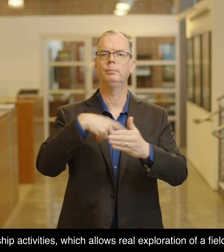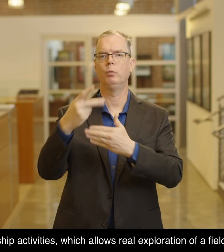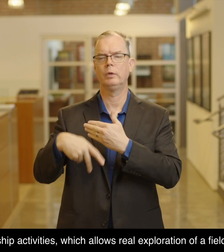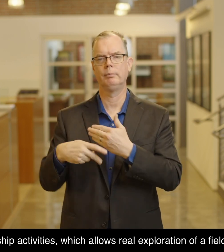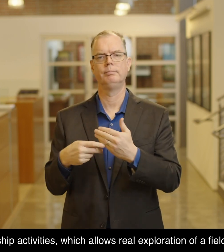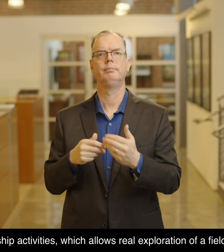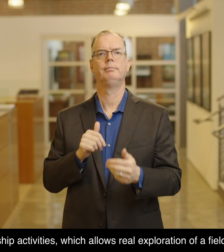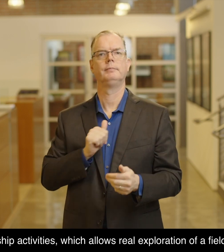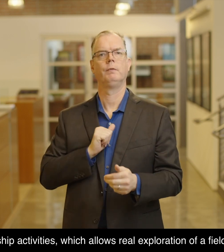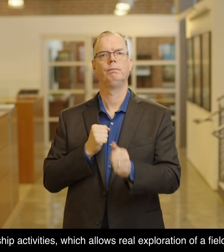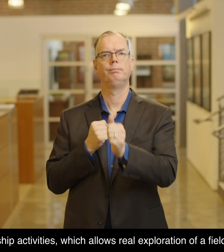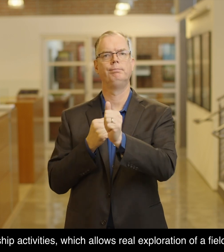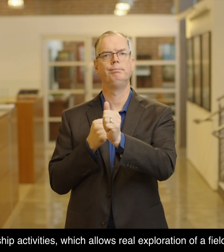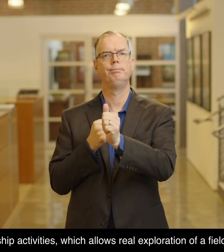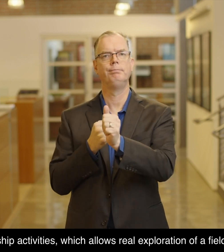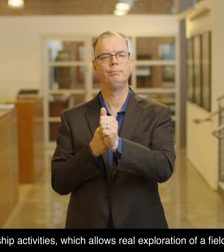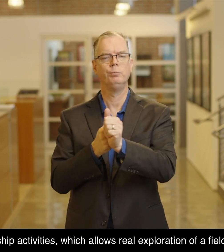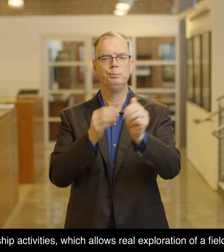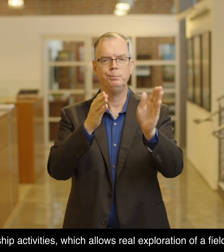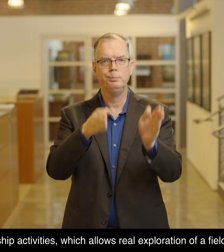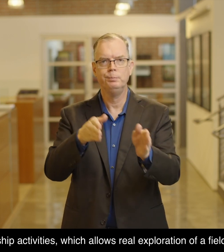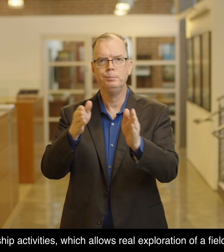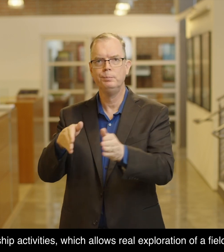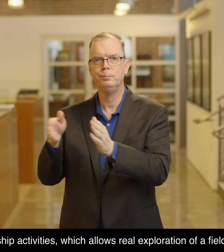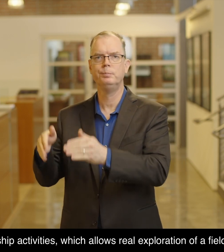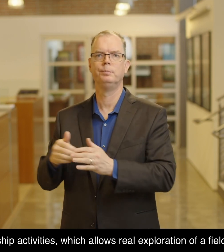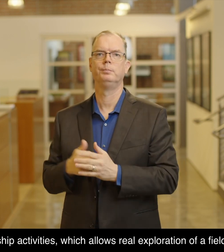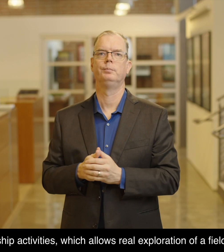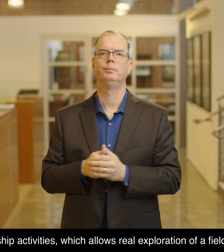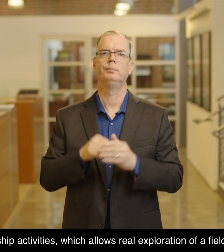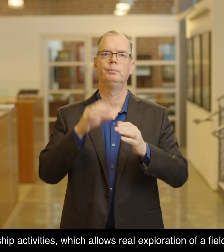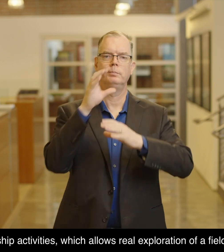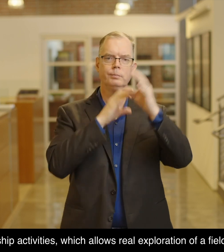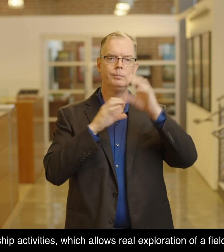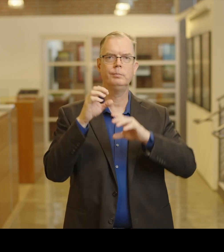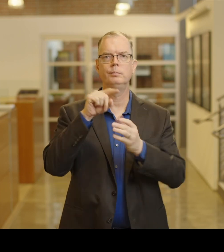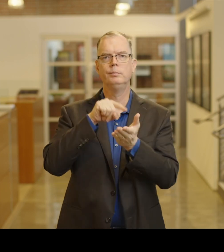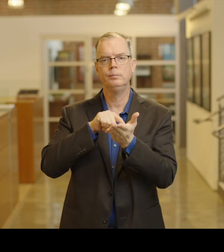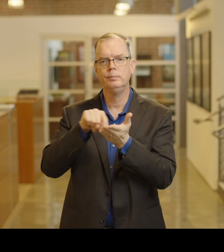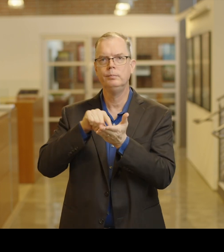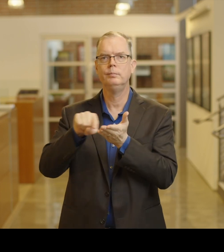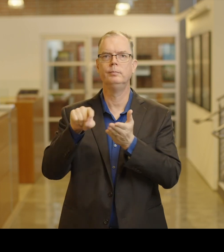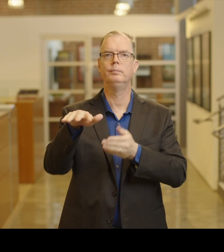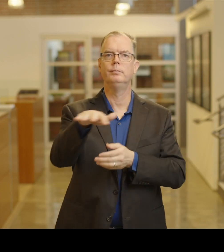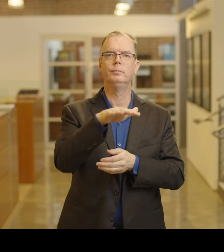leadership activities, which allows real exploration of a field of interest.